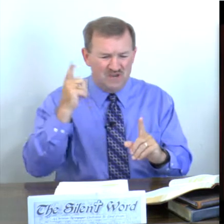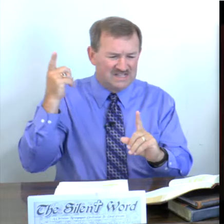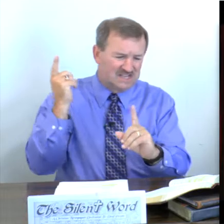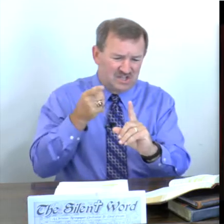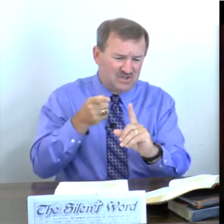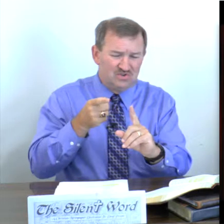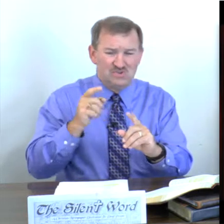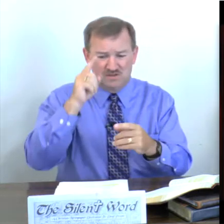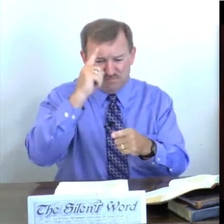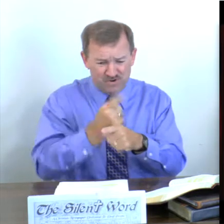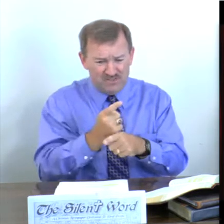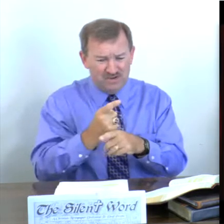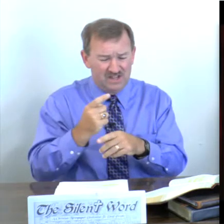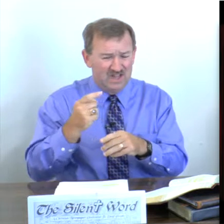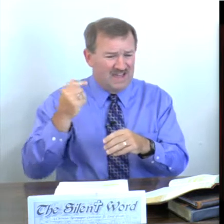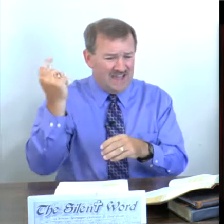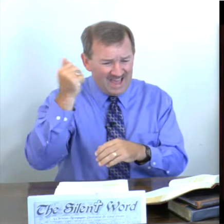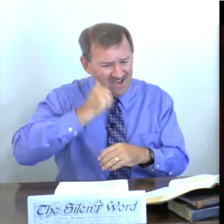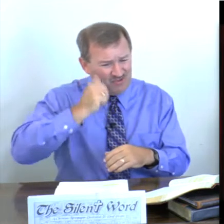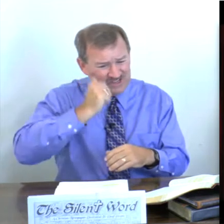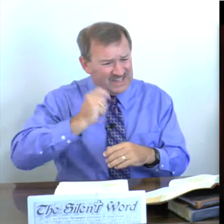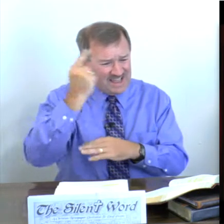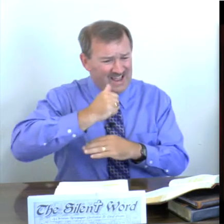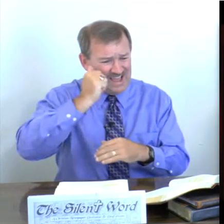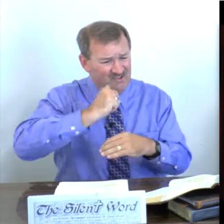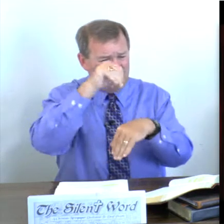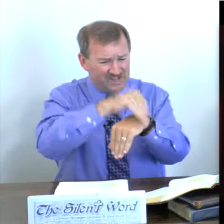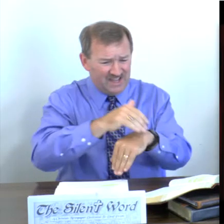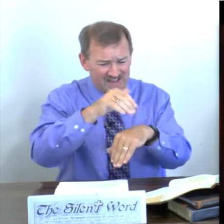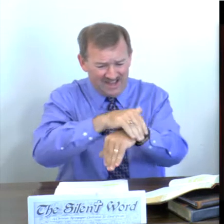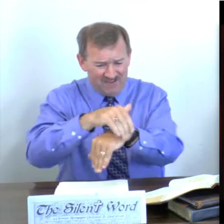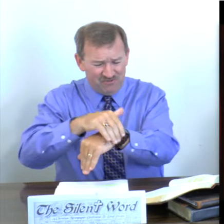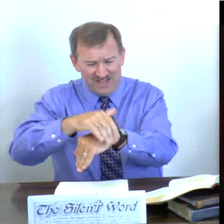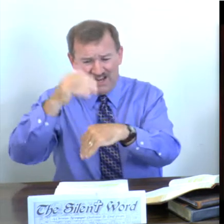has accused the brethren every day, every night,